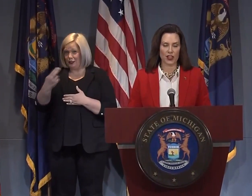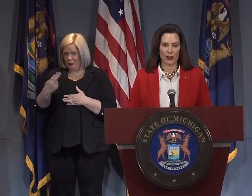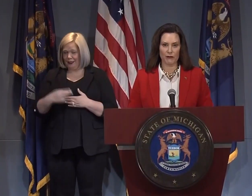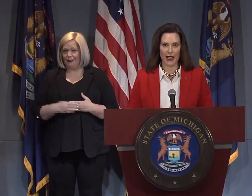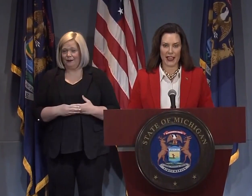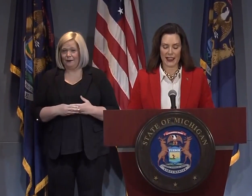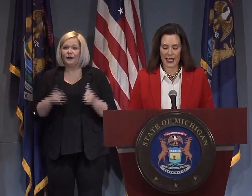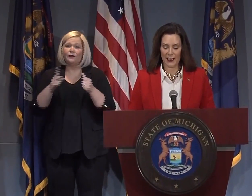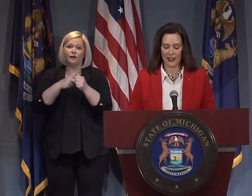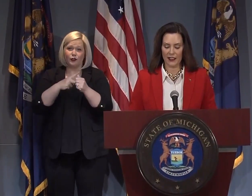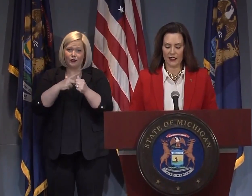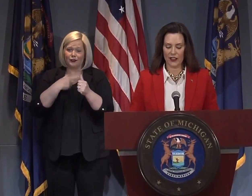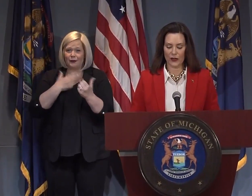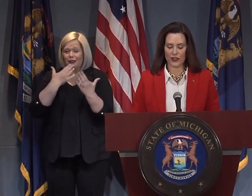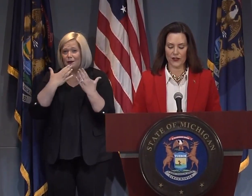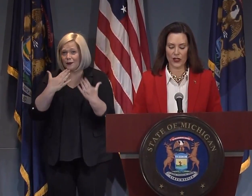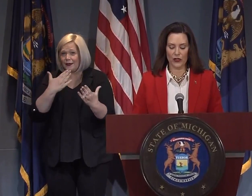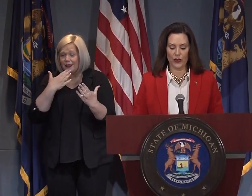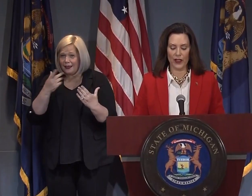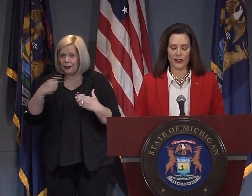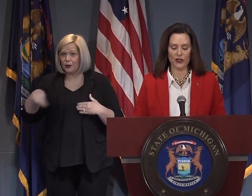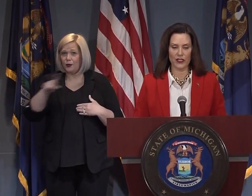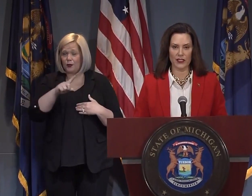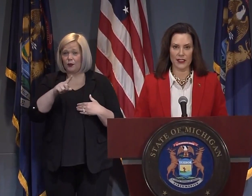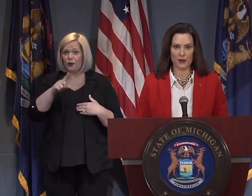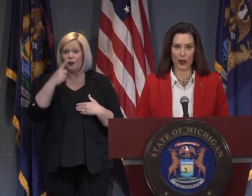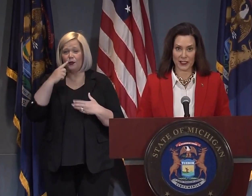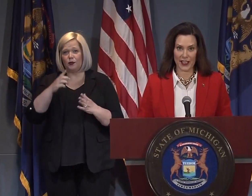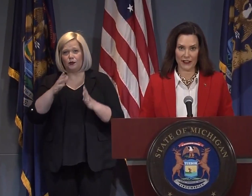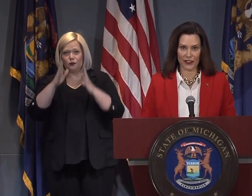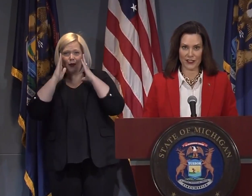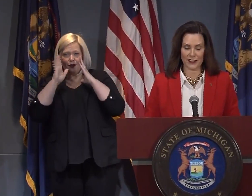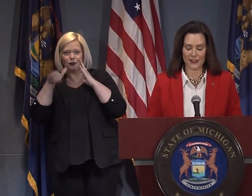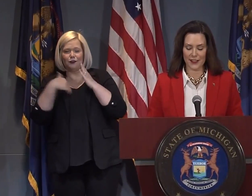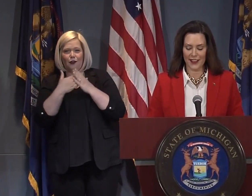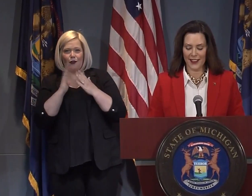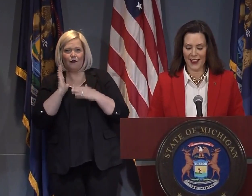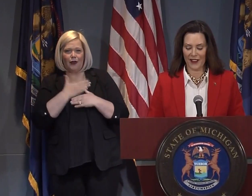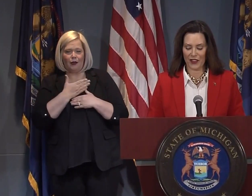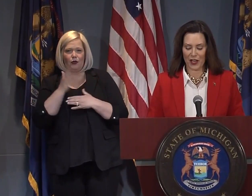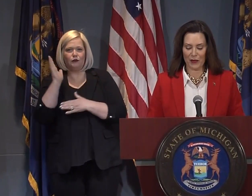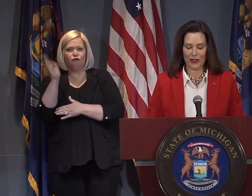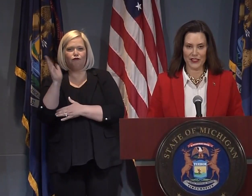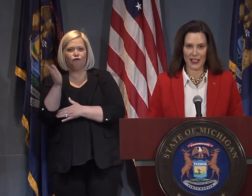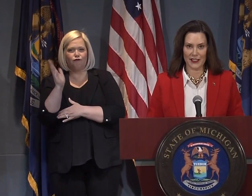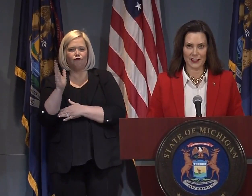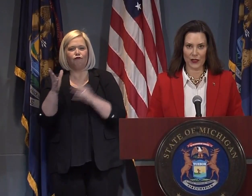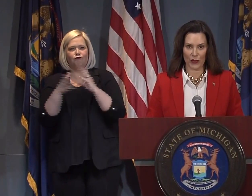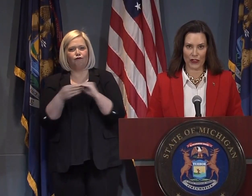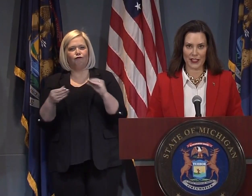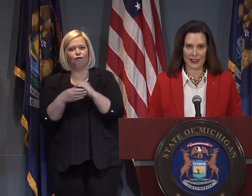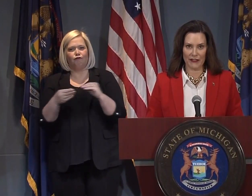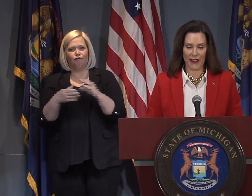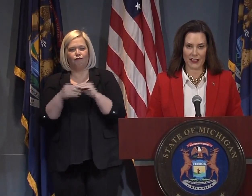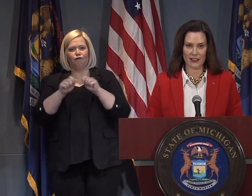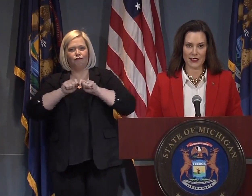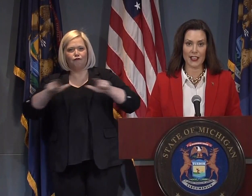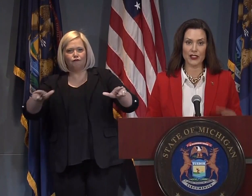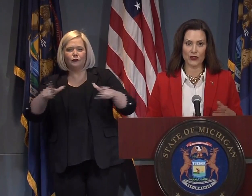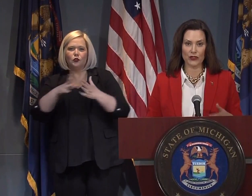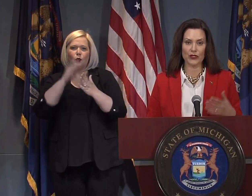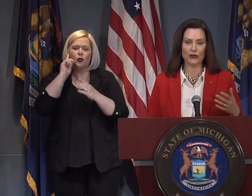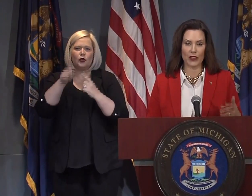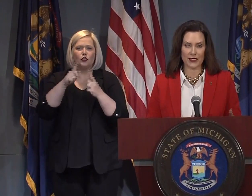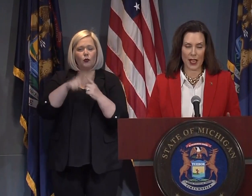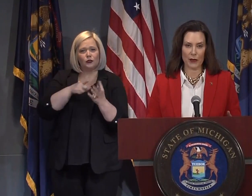I want to start by thanking those of you who have tuned into these press conferences every couple of days in order to get the facts and